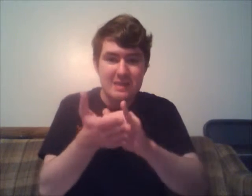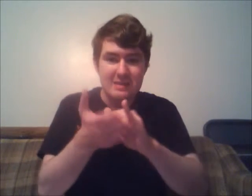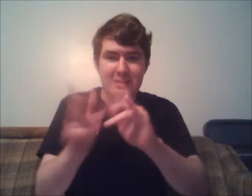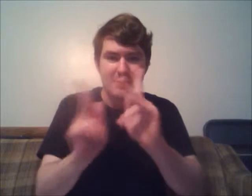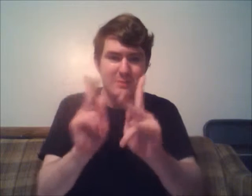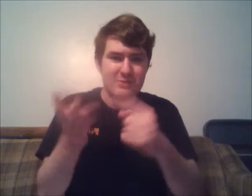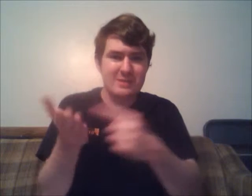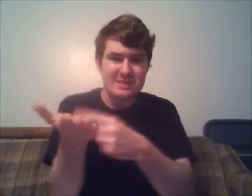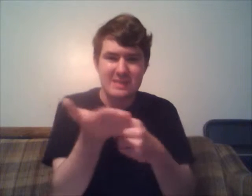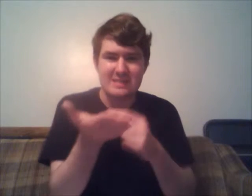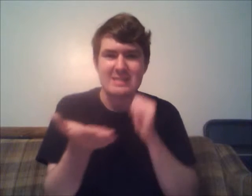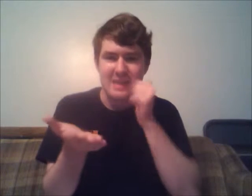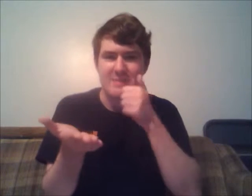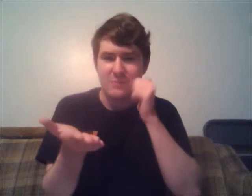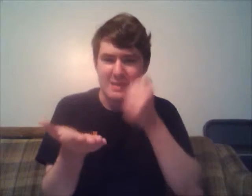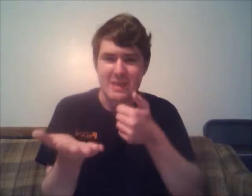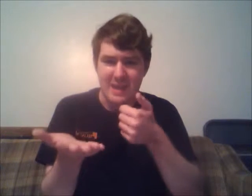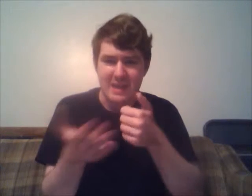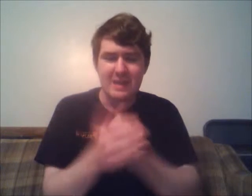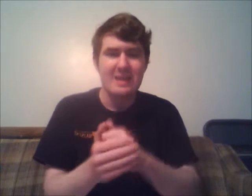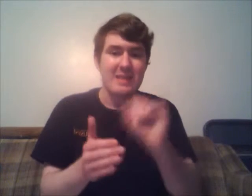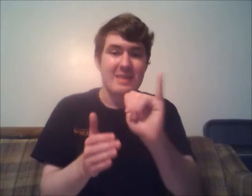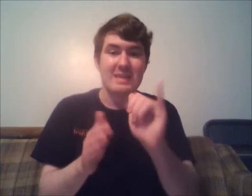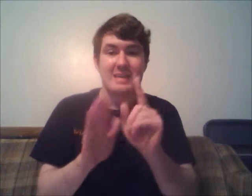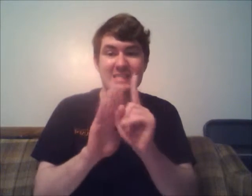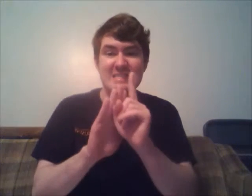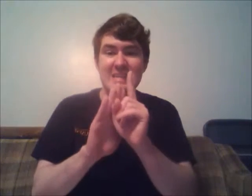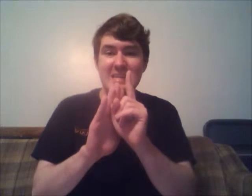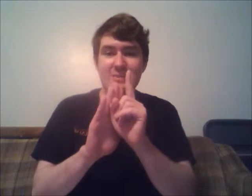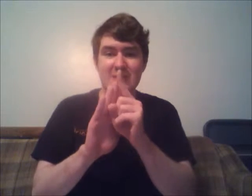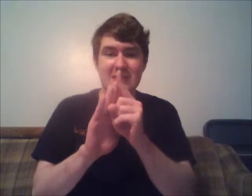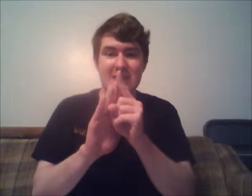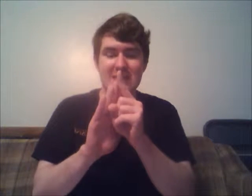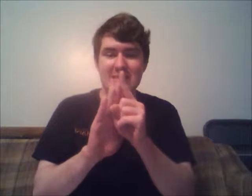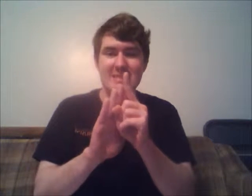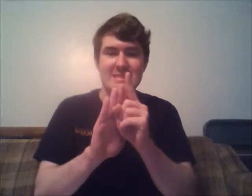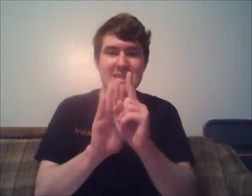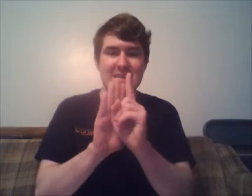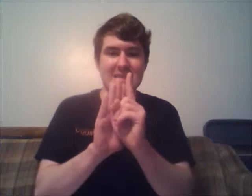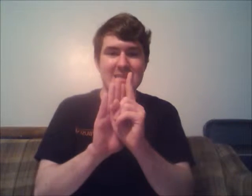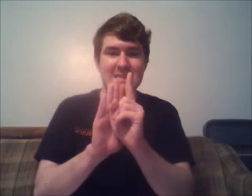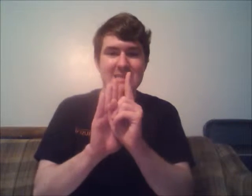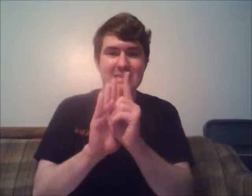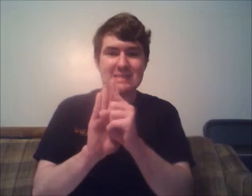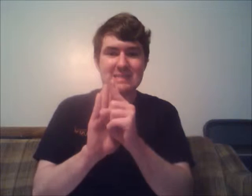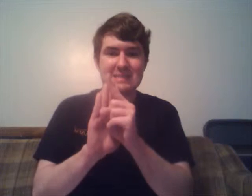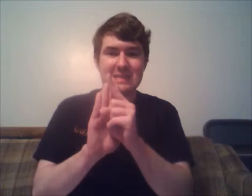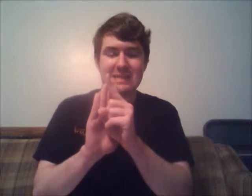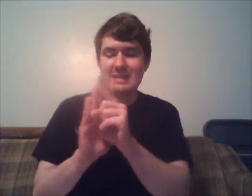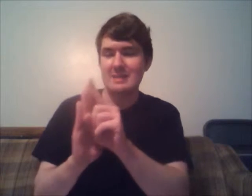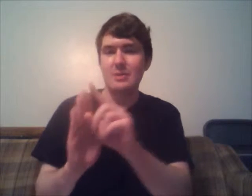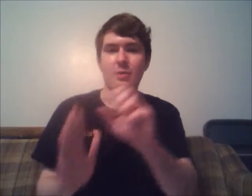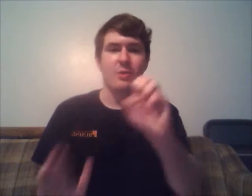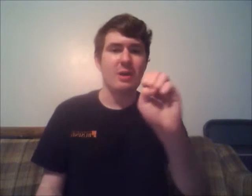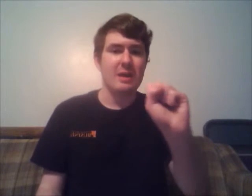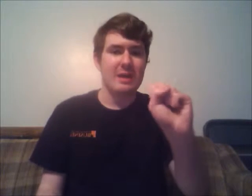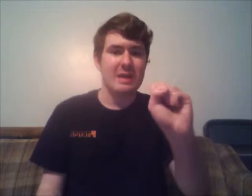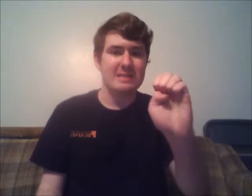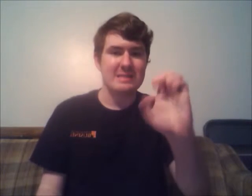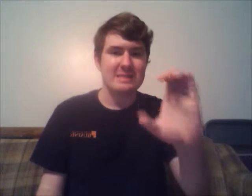like people discuss every day, like second, you're going to sign like this: second, second, or